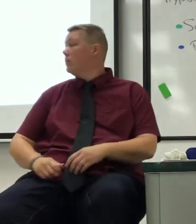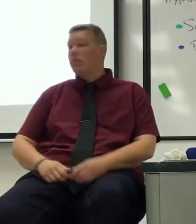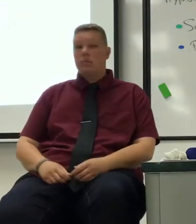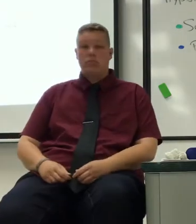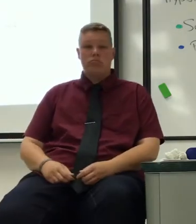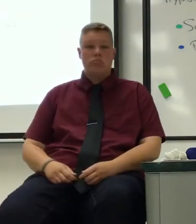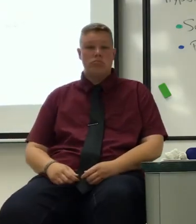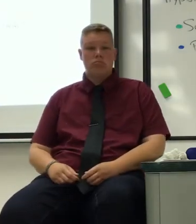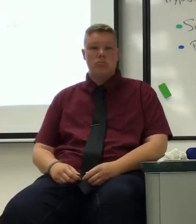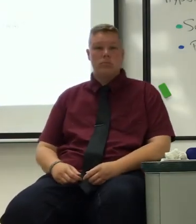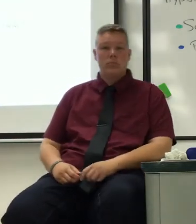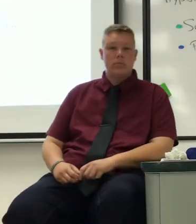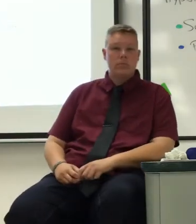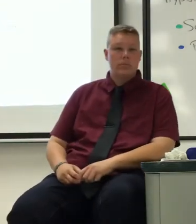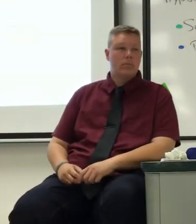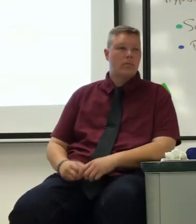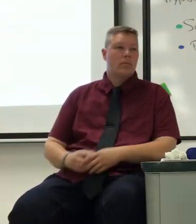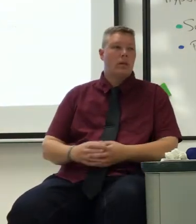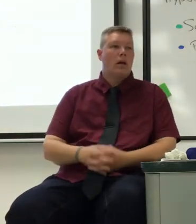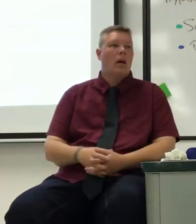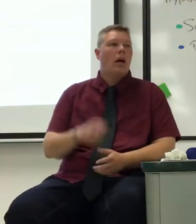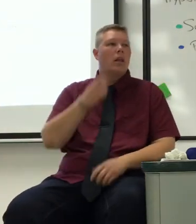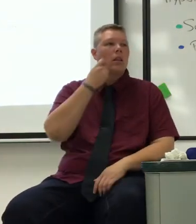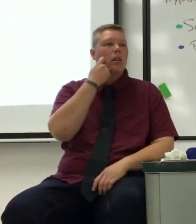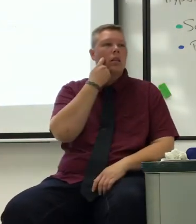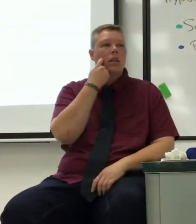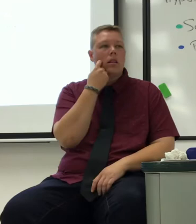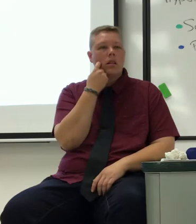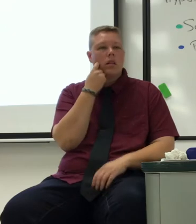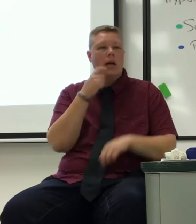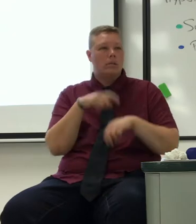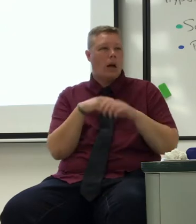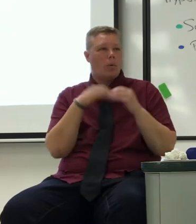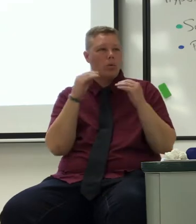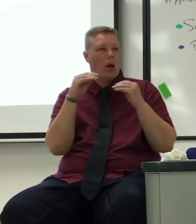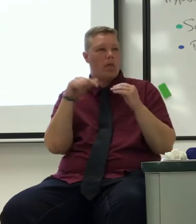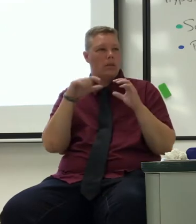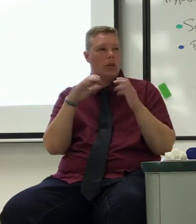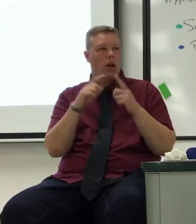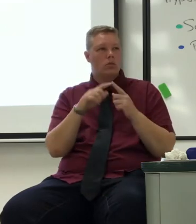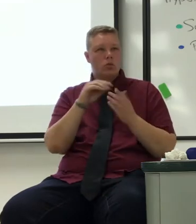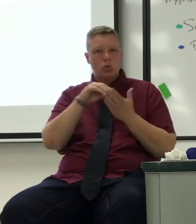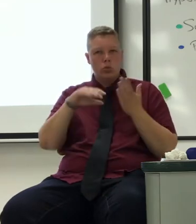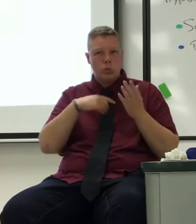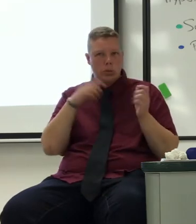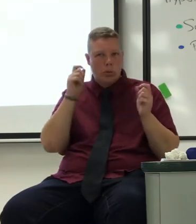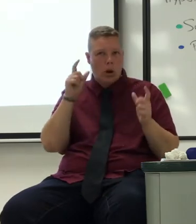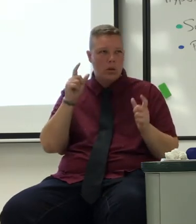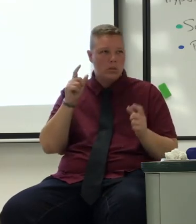Sometimes, I know last time I taught this class, that was, students were surprised.